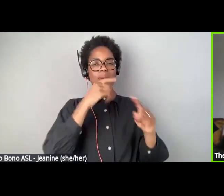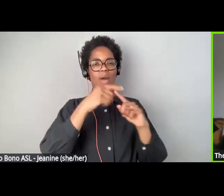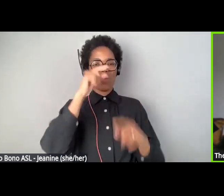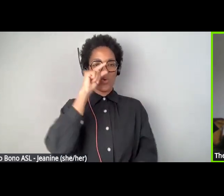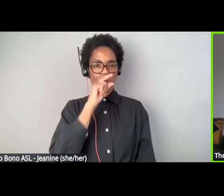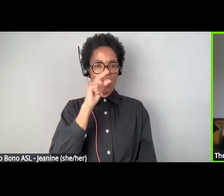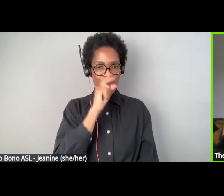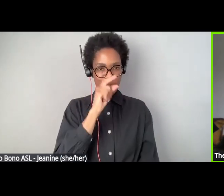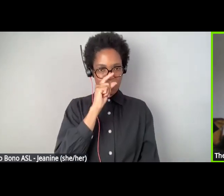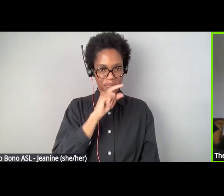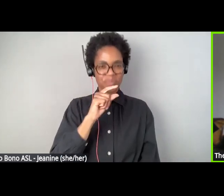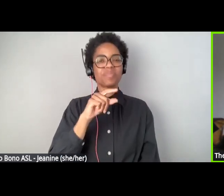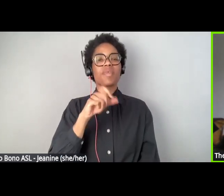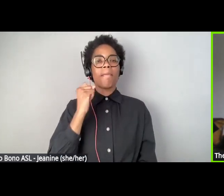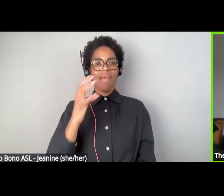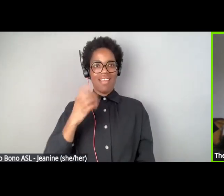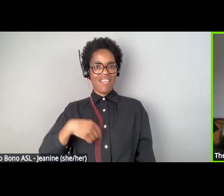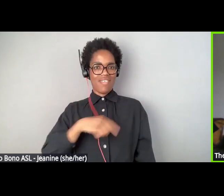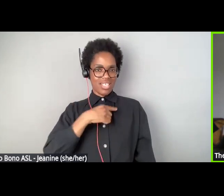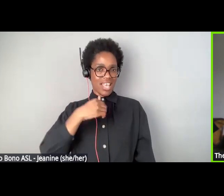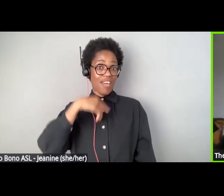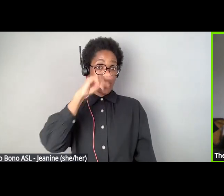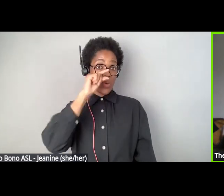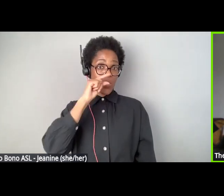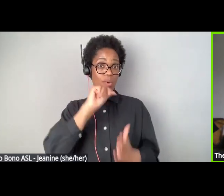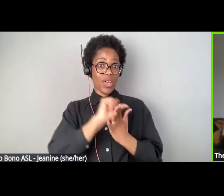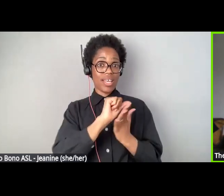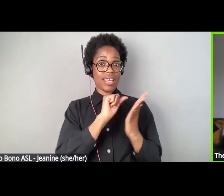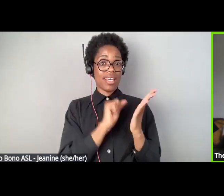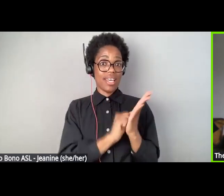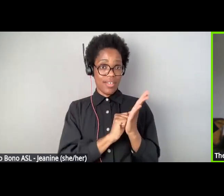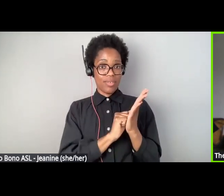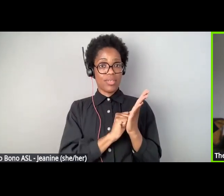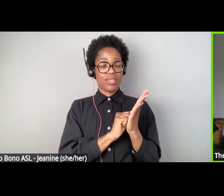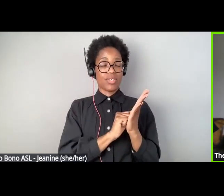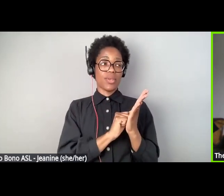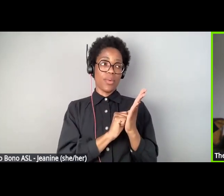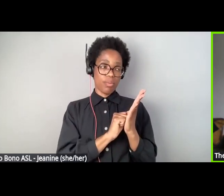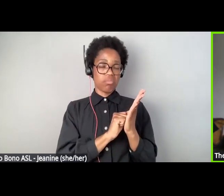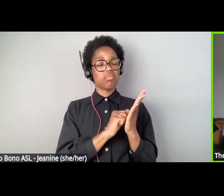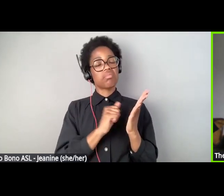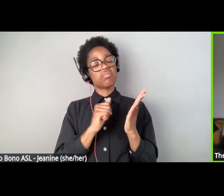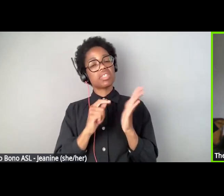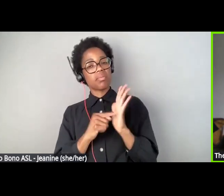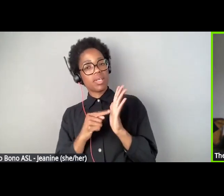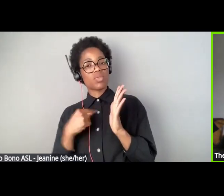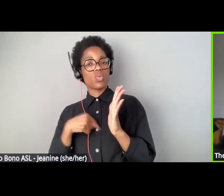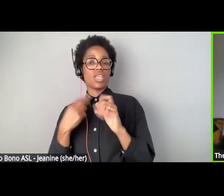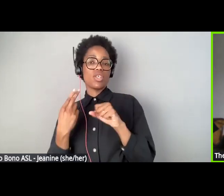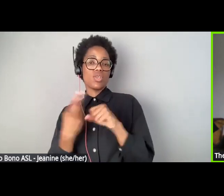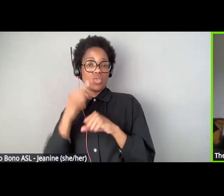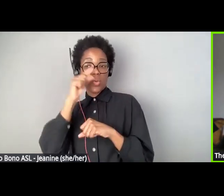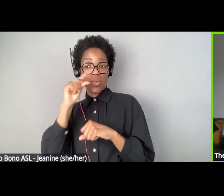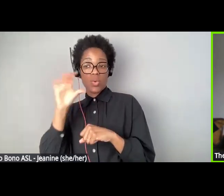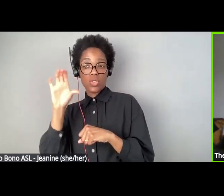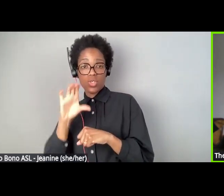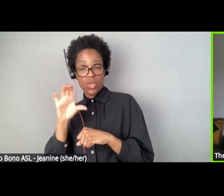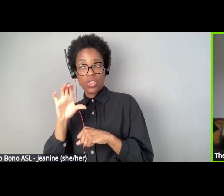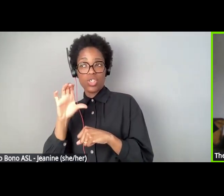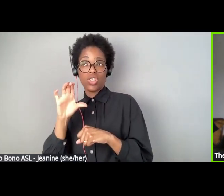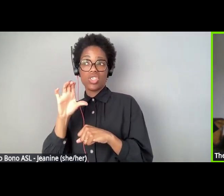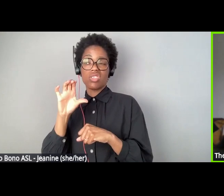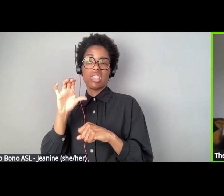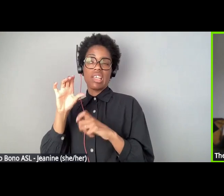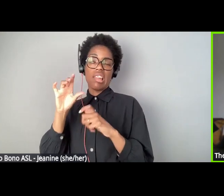of us have a Google account. Even if you stopped using Google search, you may still be using Gmail,